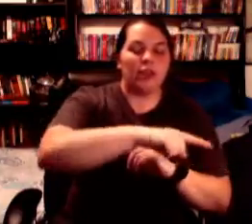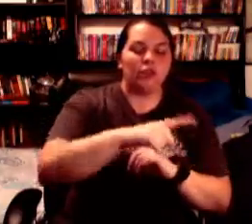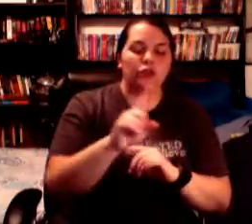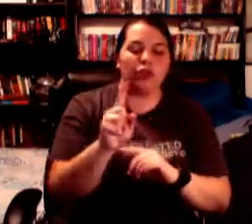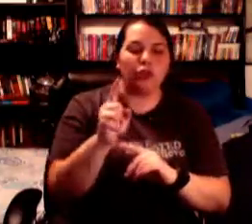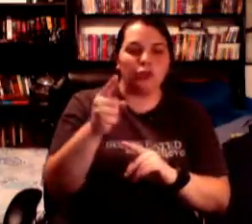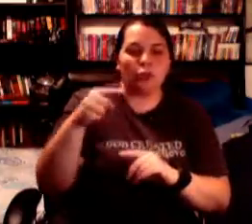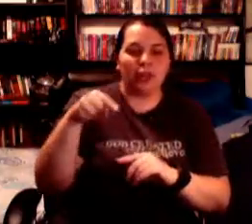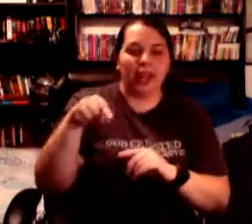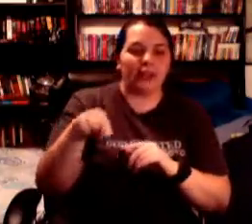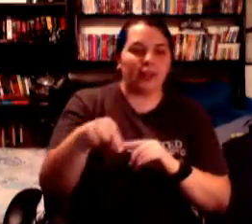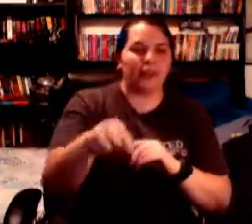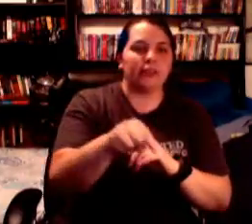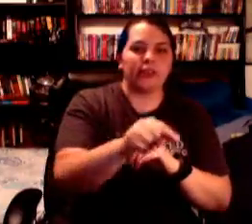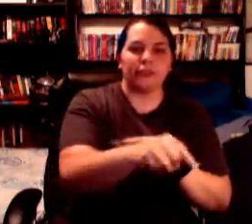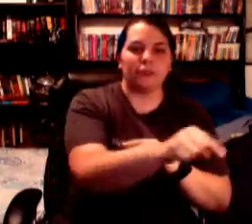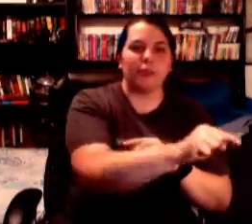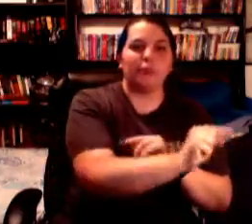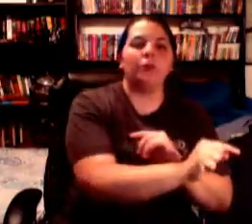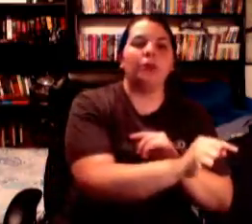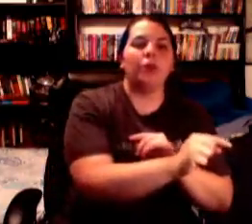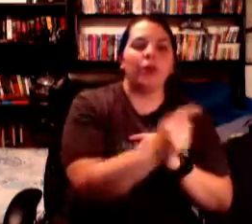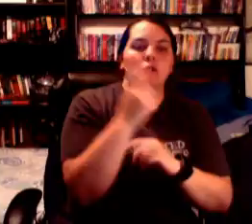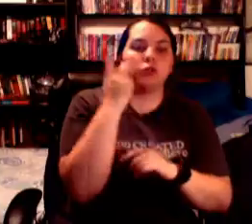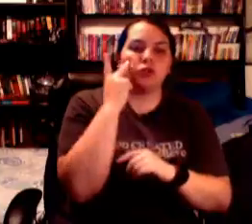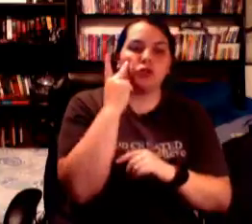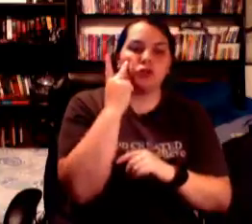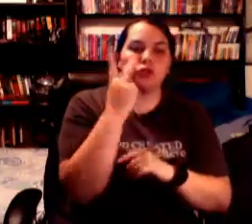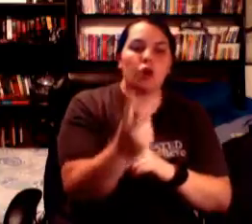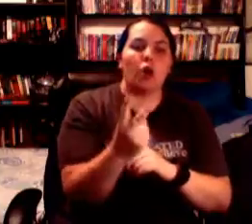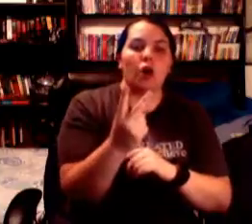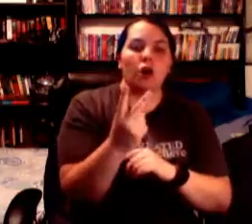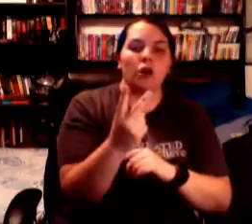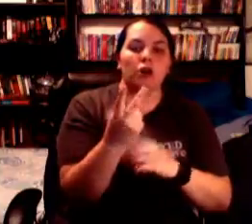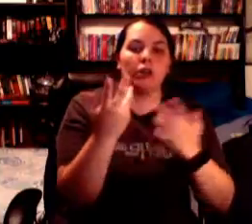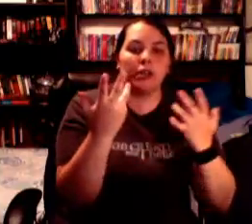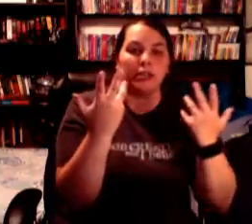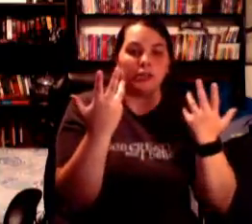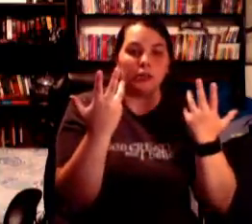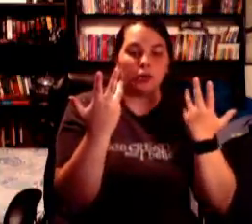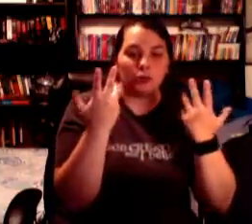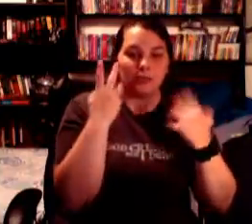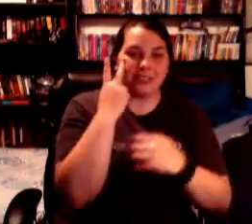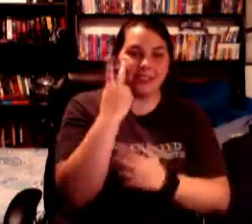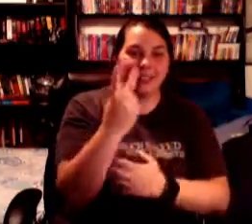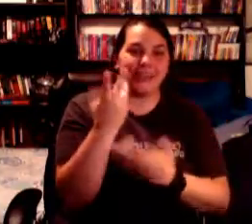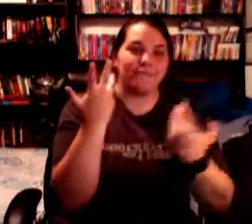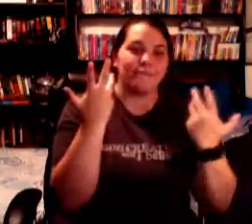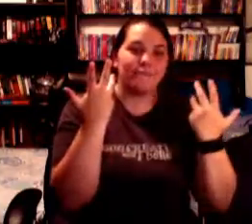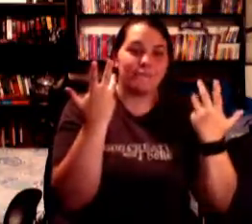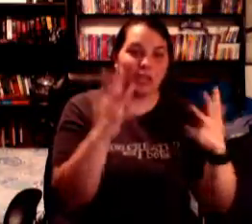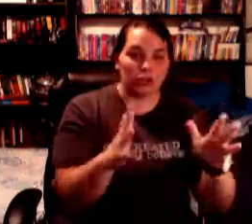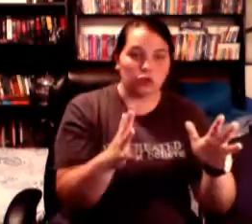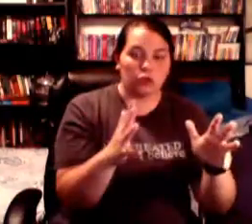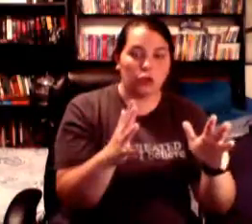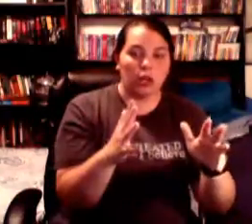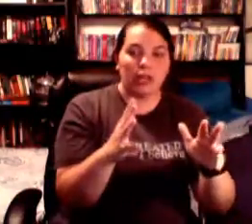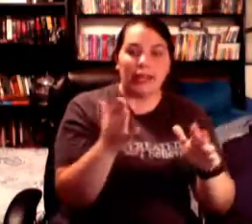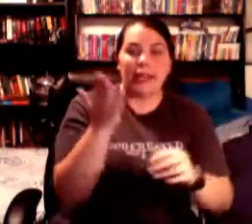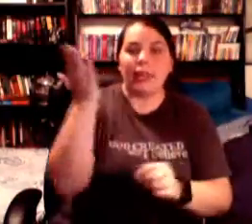So it's really, you're pointing at like the different people. Saw, it's going to be see, finish,